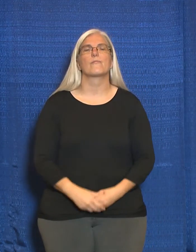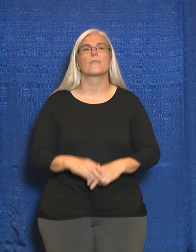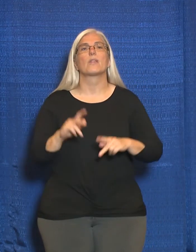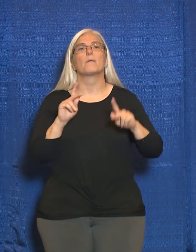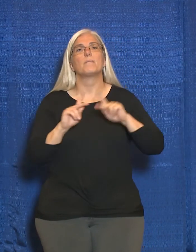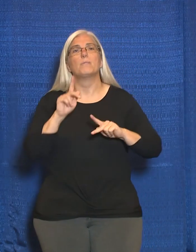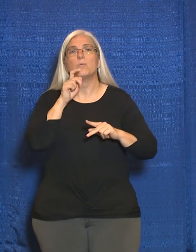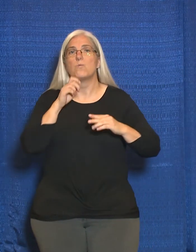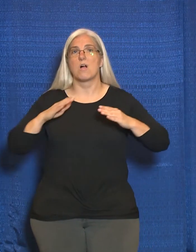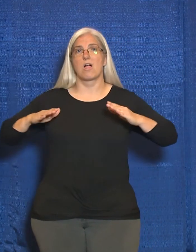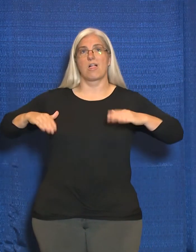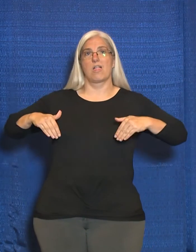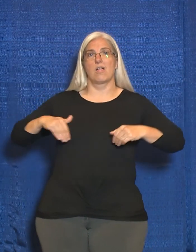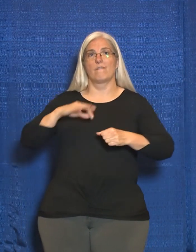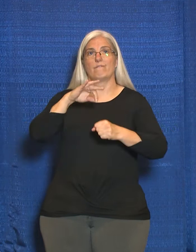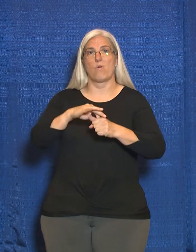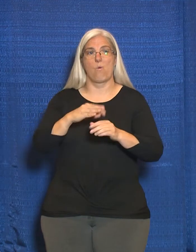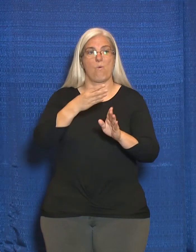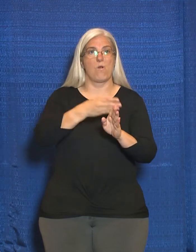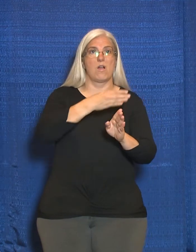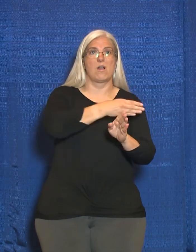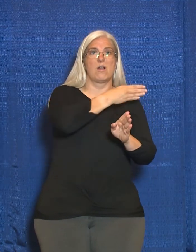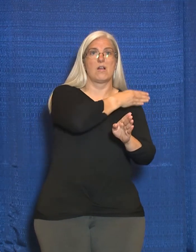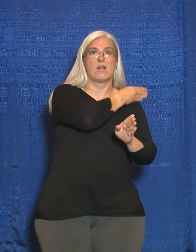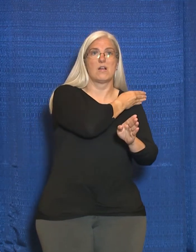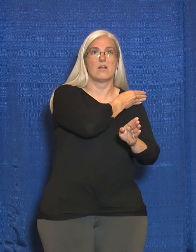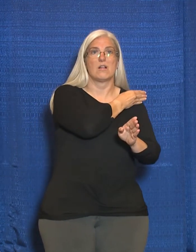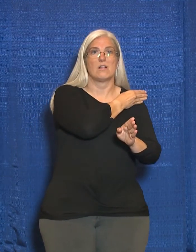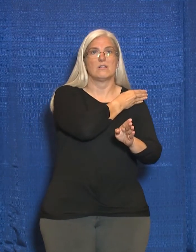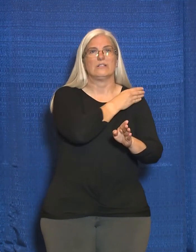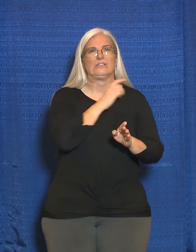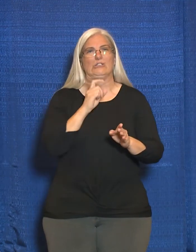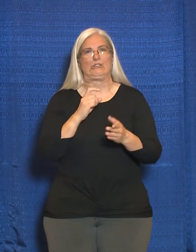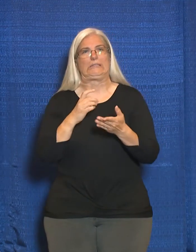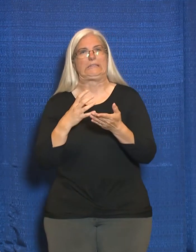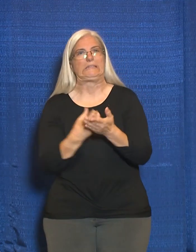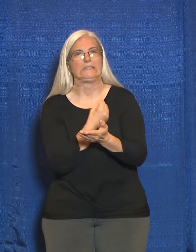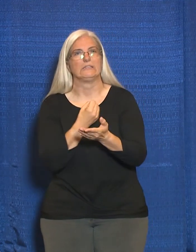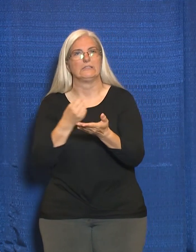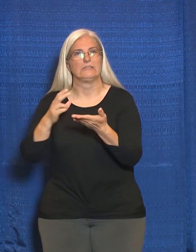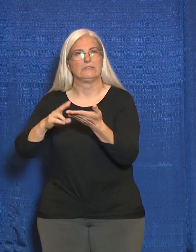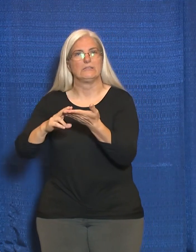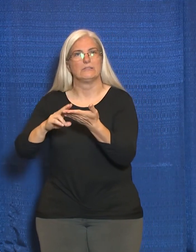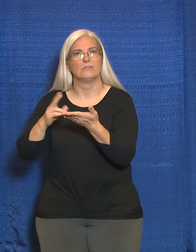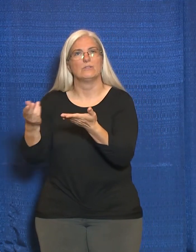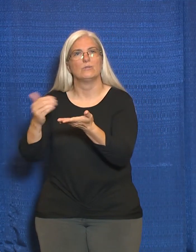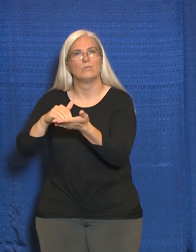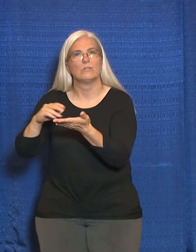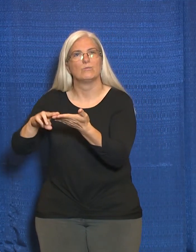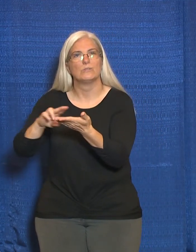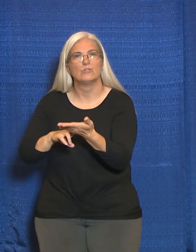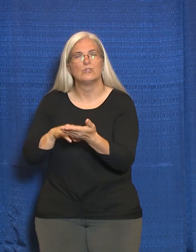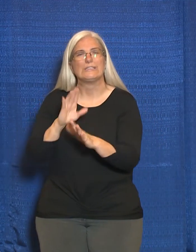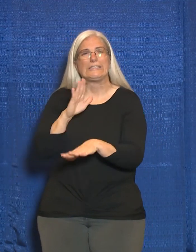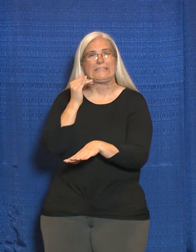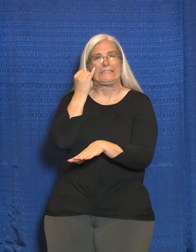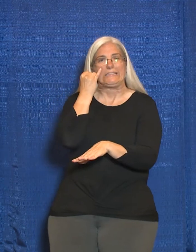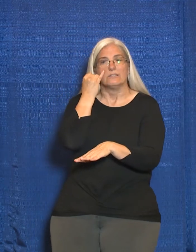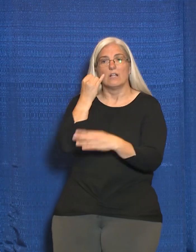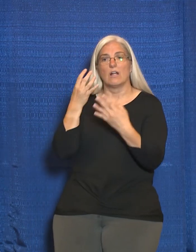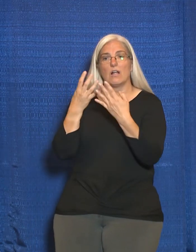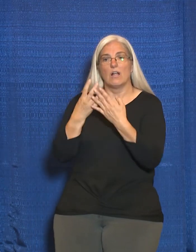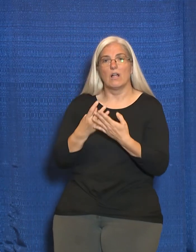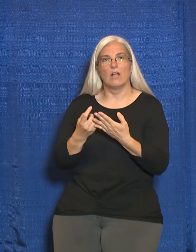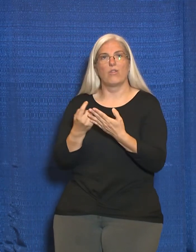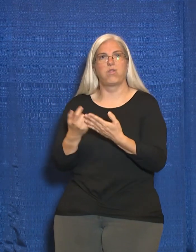Clients who have not voted in the last few elections should re-register in case they are no longer listed as active on the voter rolls.